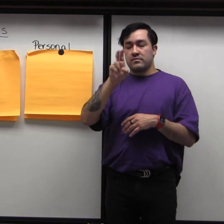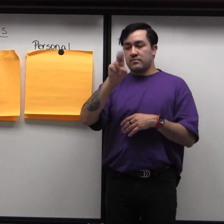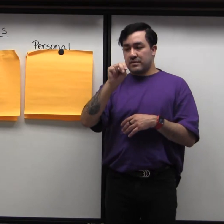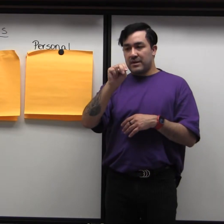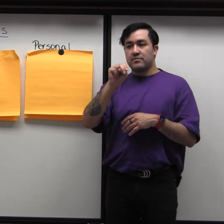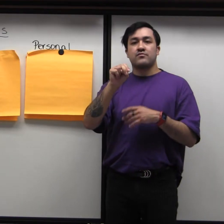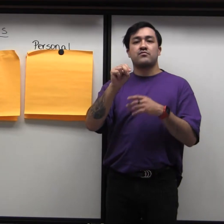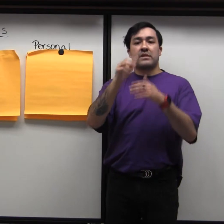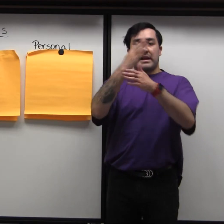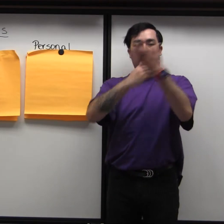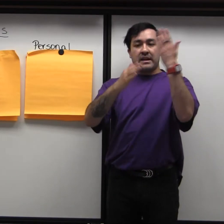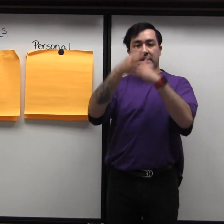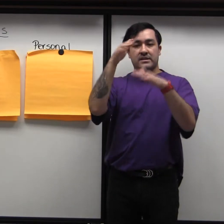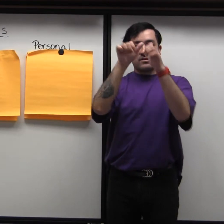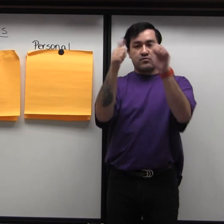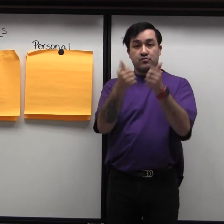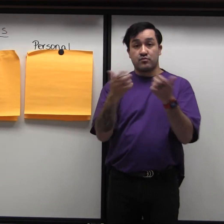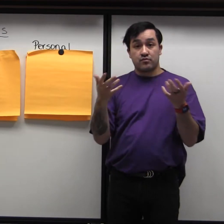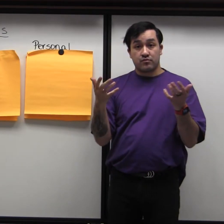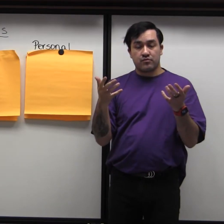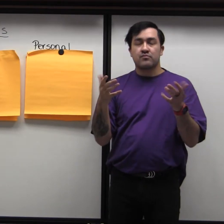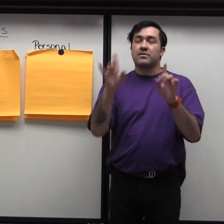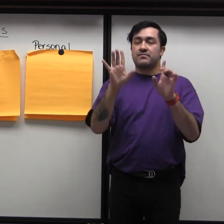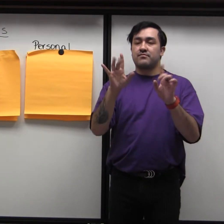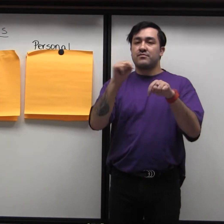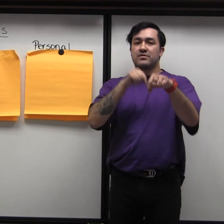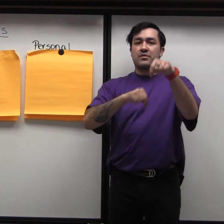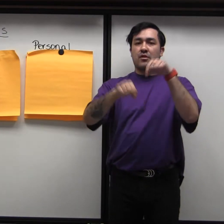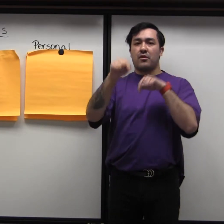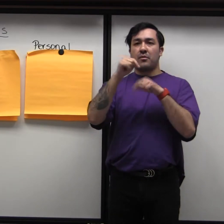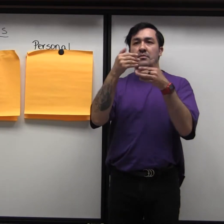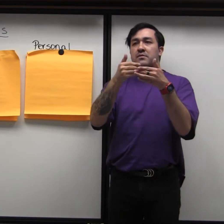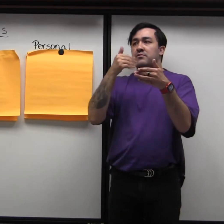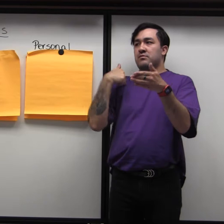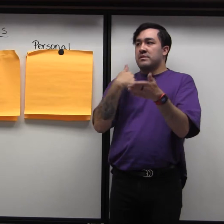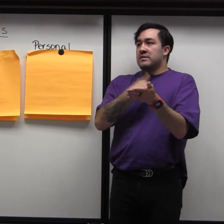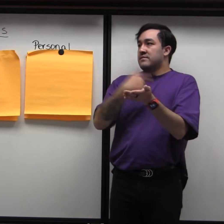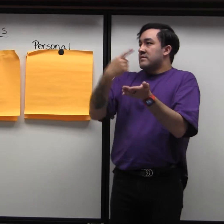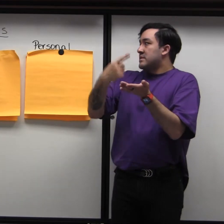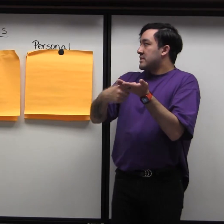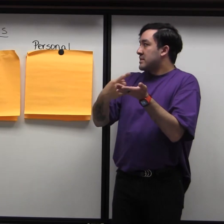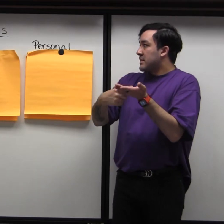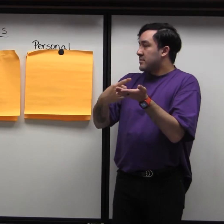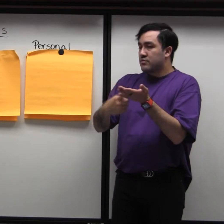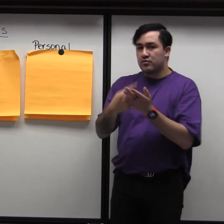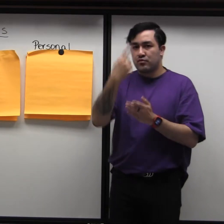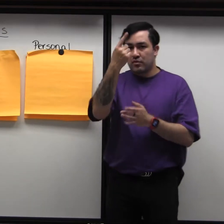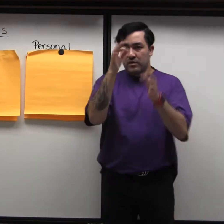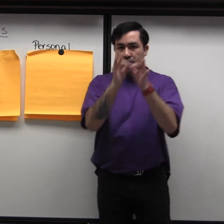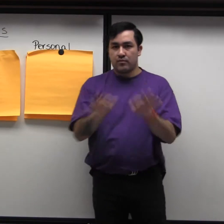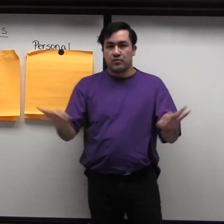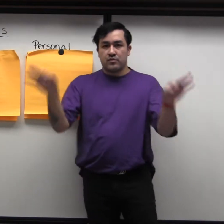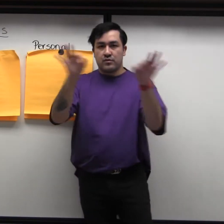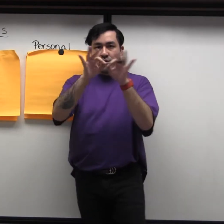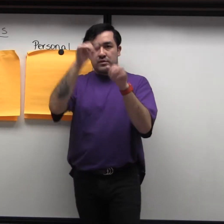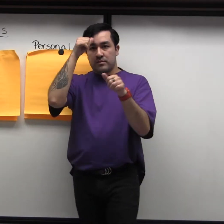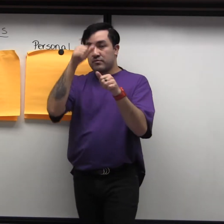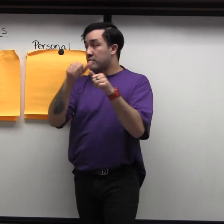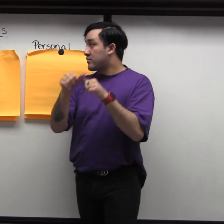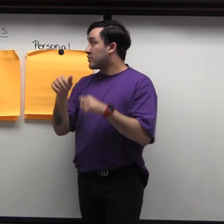with personal pronouns. And the hand shape that we use, well, hold on, let me back it up. So before we discuss the hand shape and how this all